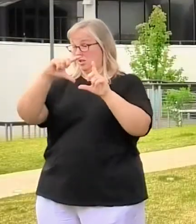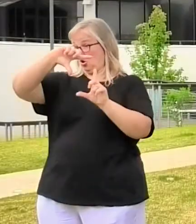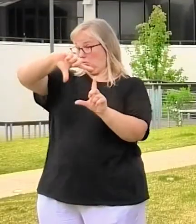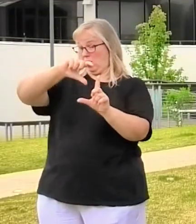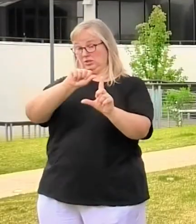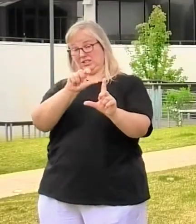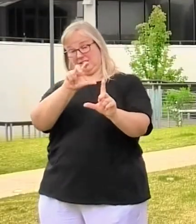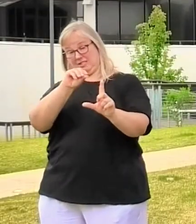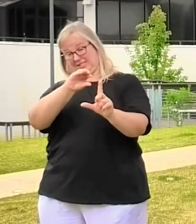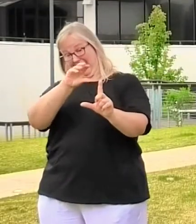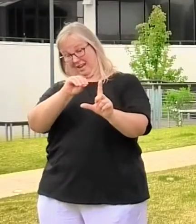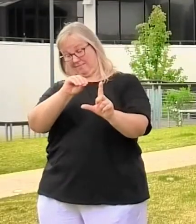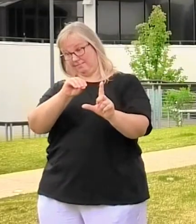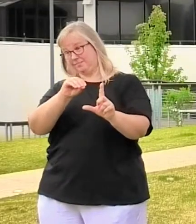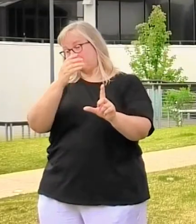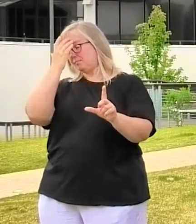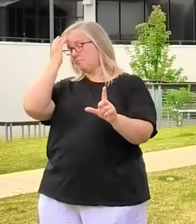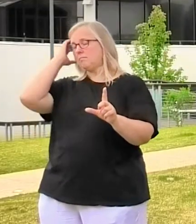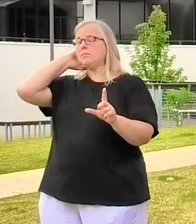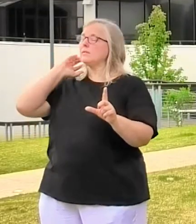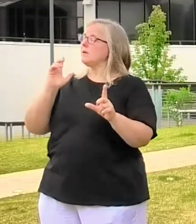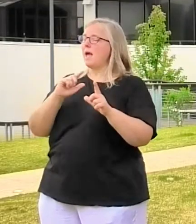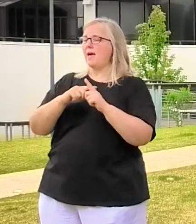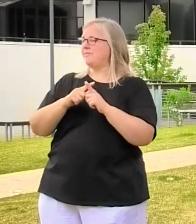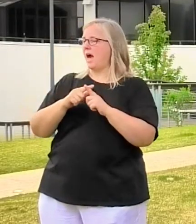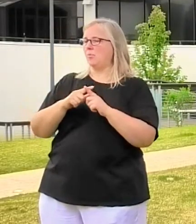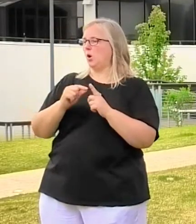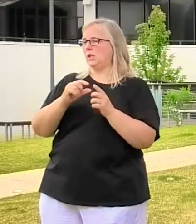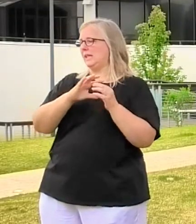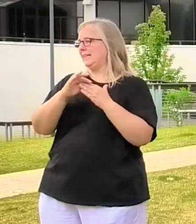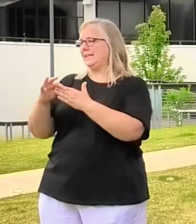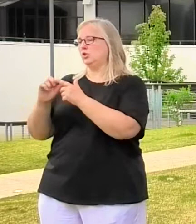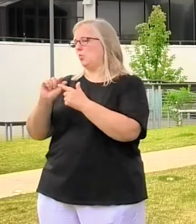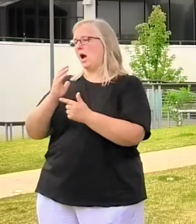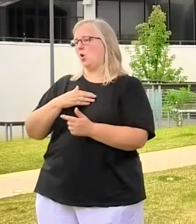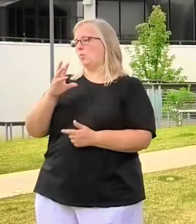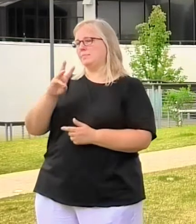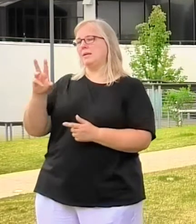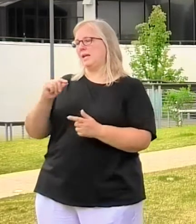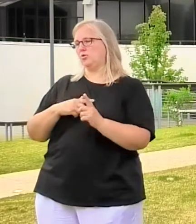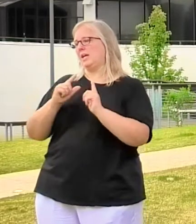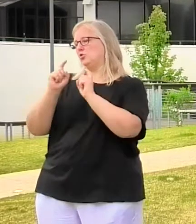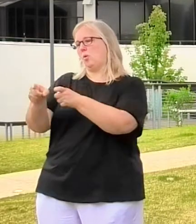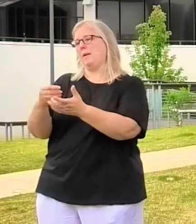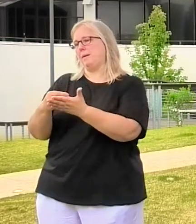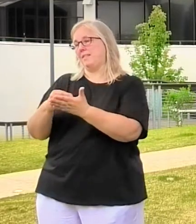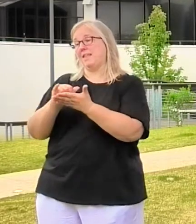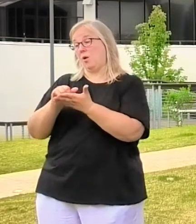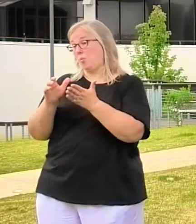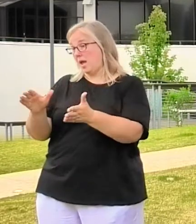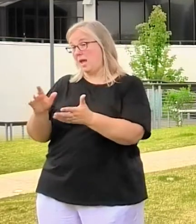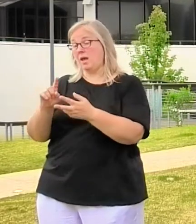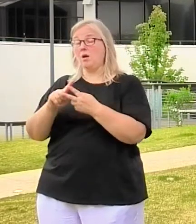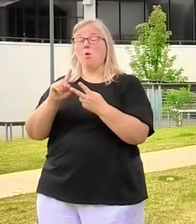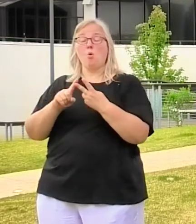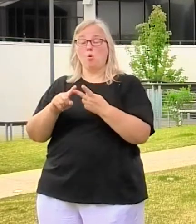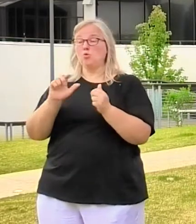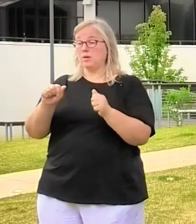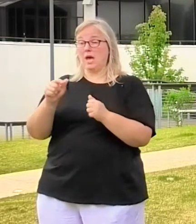up, scan it, it'll take you right to our website, and you're able to donate that way as well. Or you can go